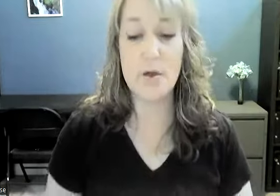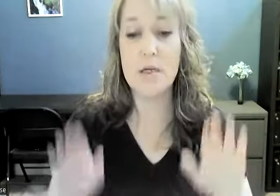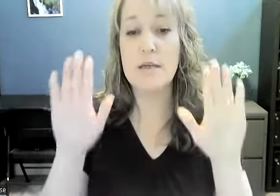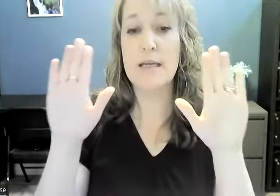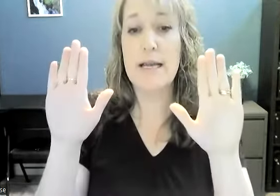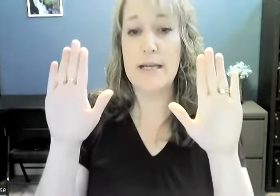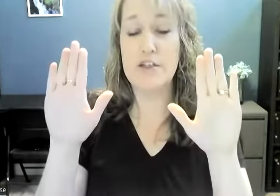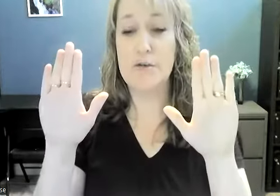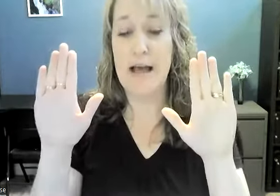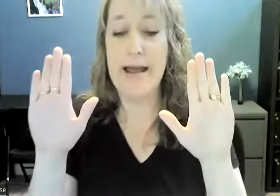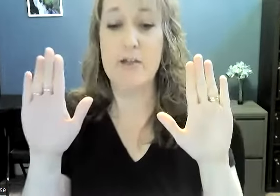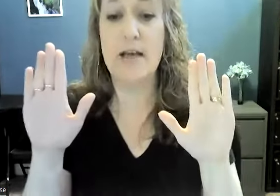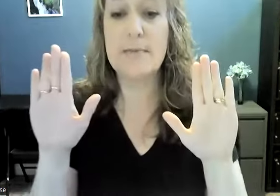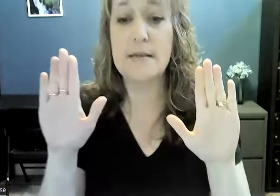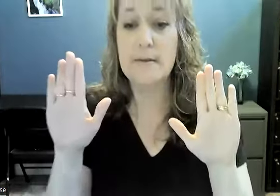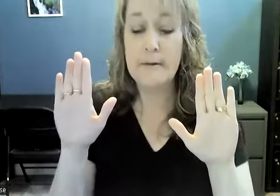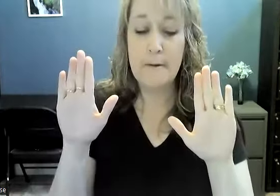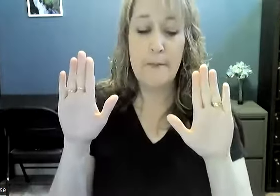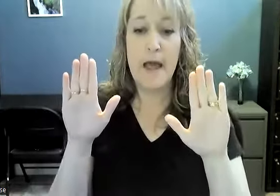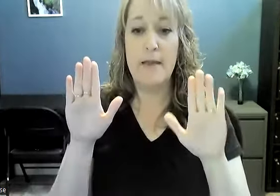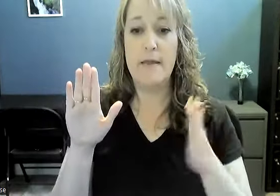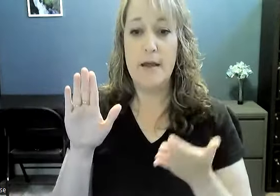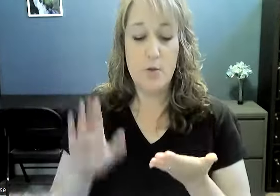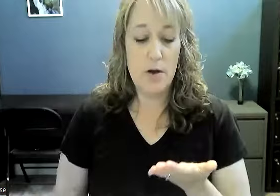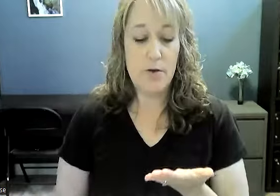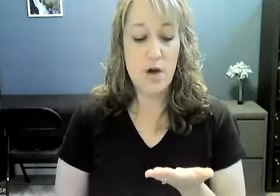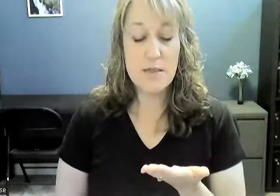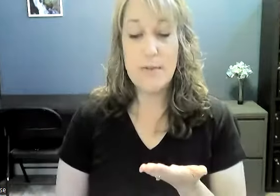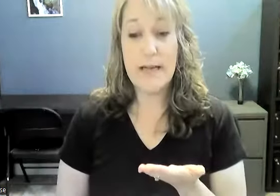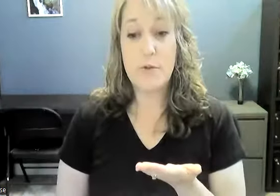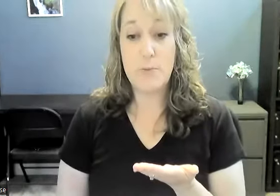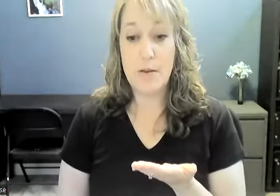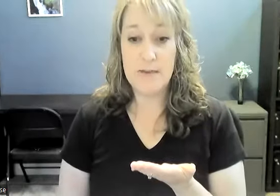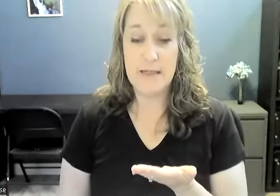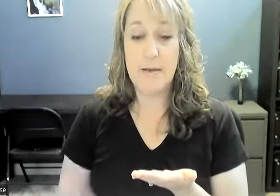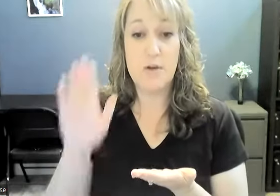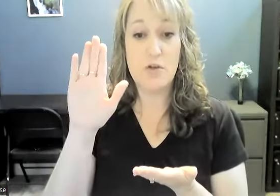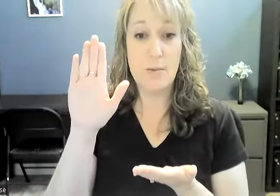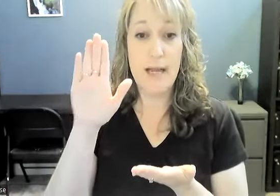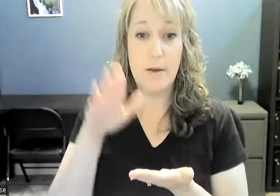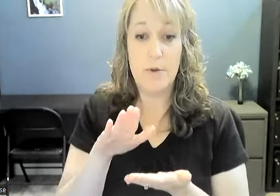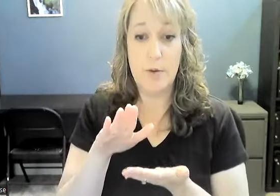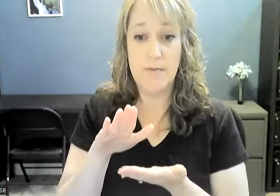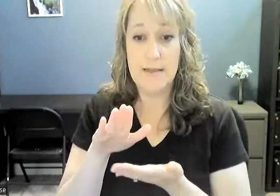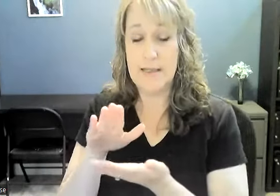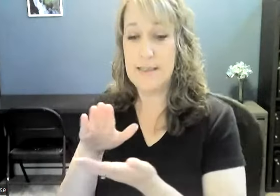Paper is 2 flat hand shapes. And then you want your non-dominant hand with your palm facing up, your dominant hand with your palm facing